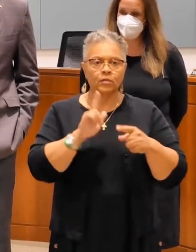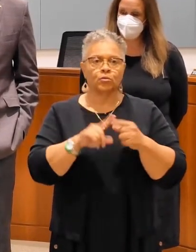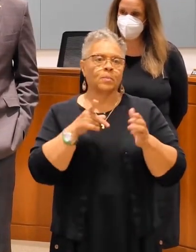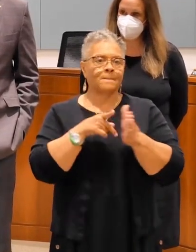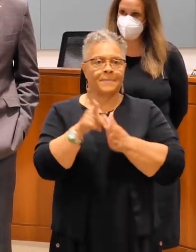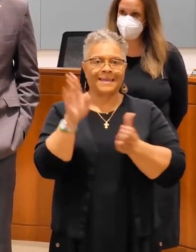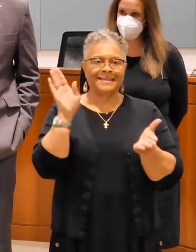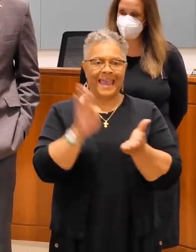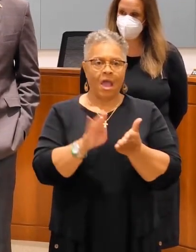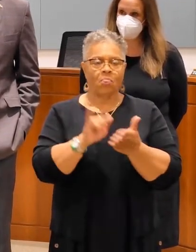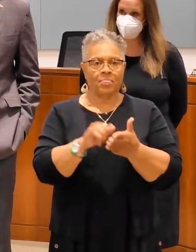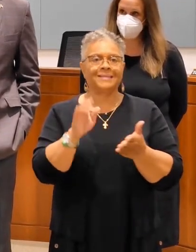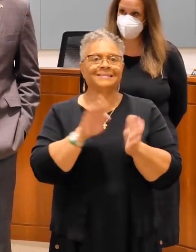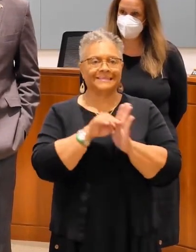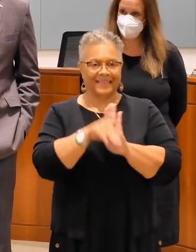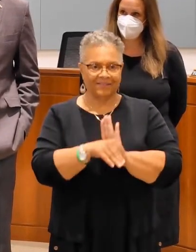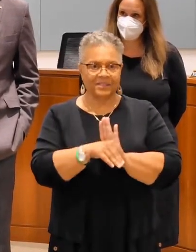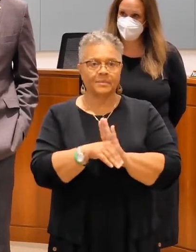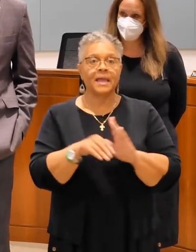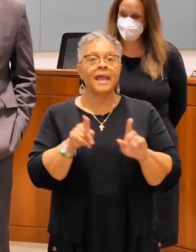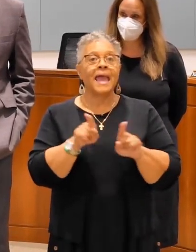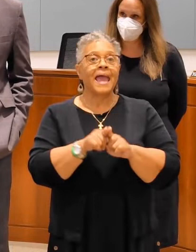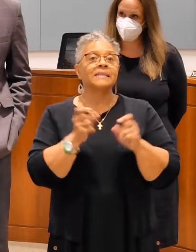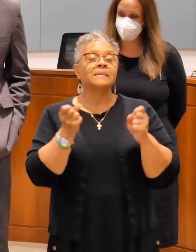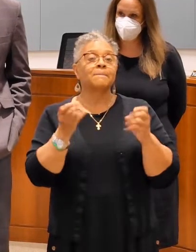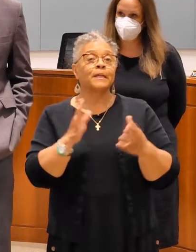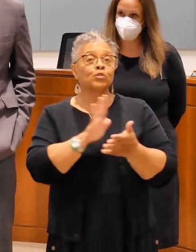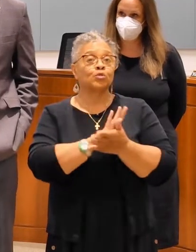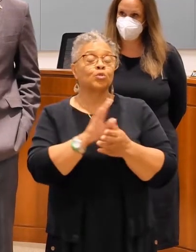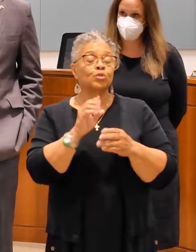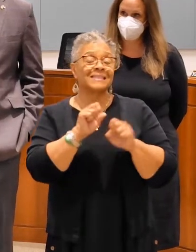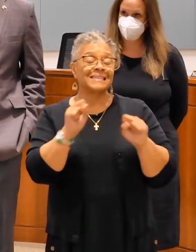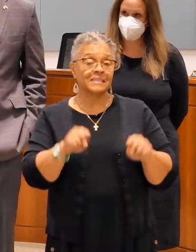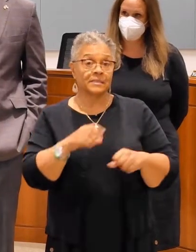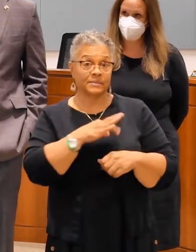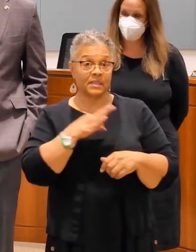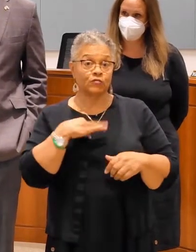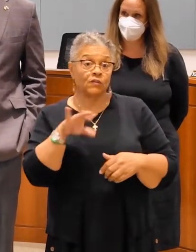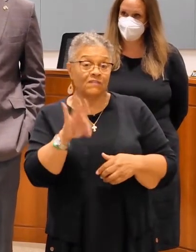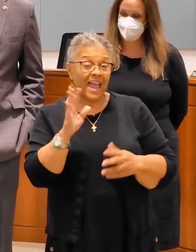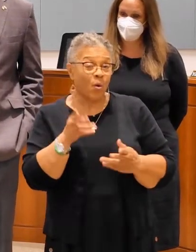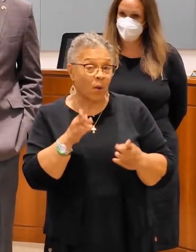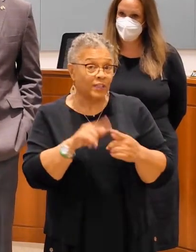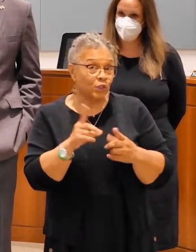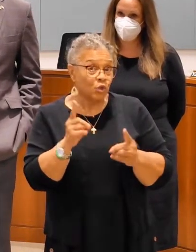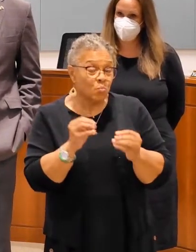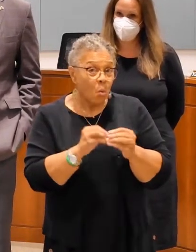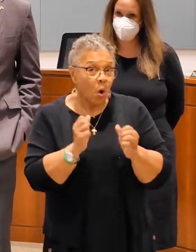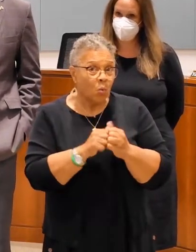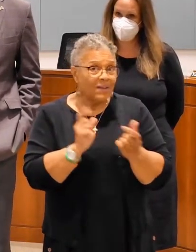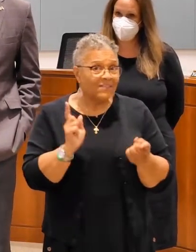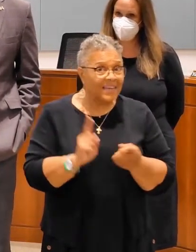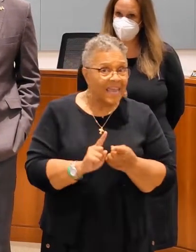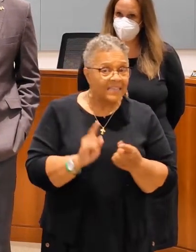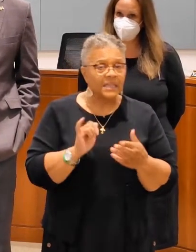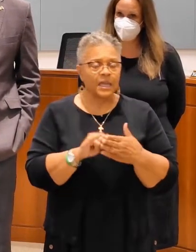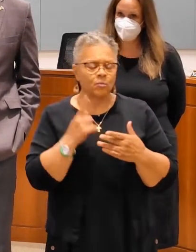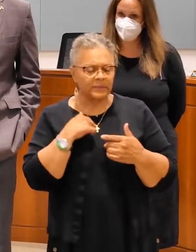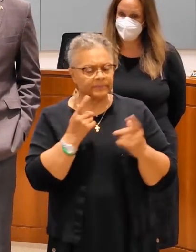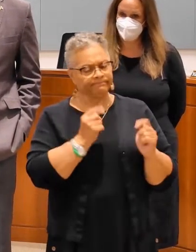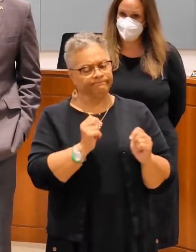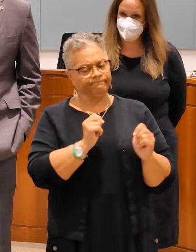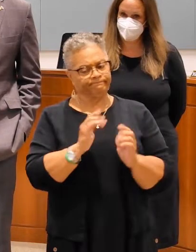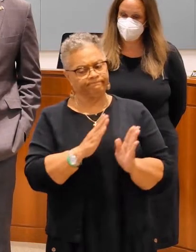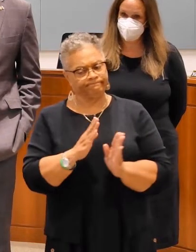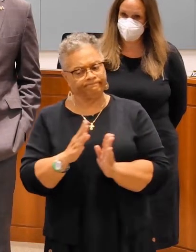deficit. And the many school system staff who found ways to do more with less and implement strategic budgetary